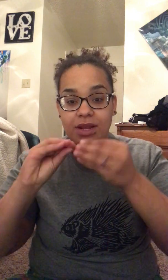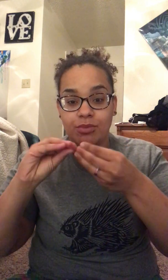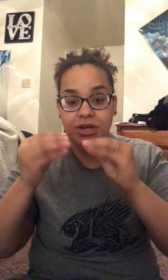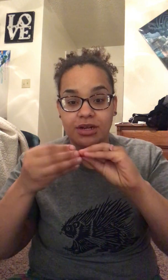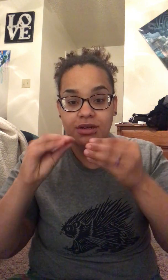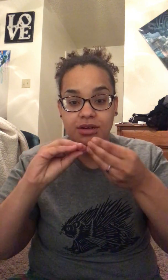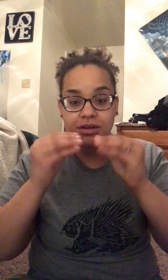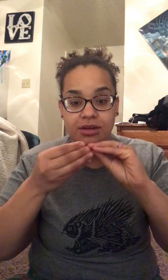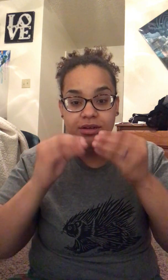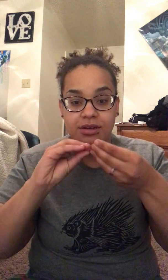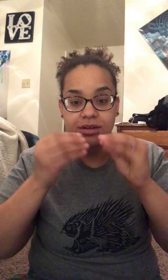number.